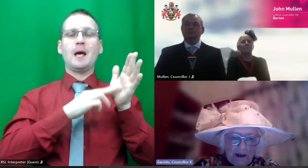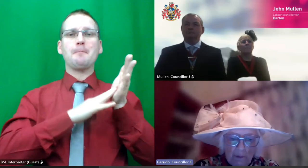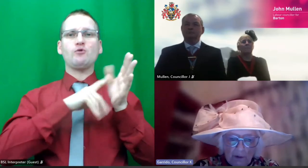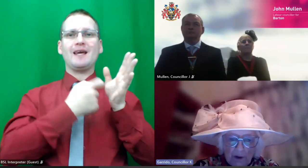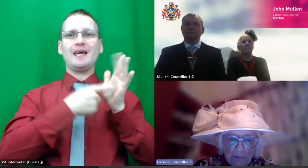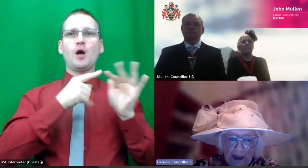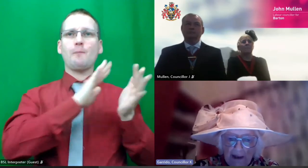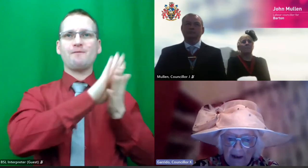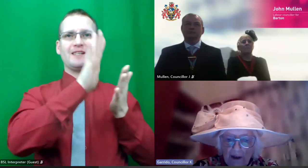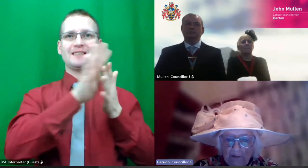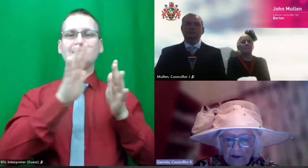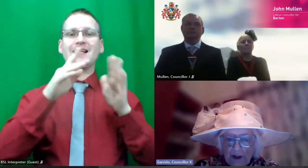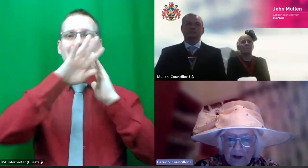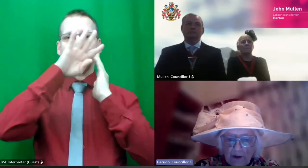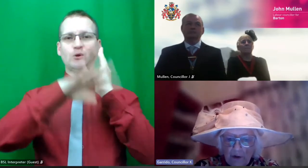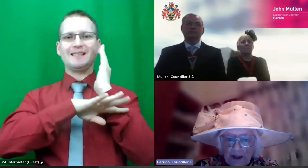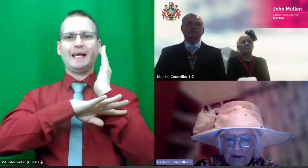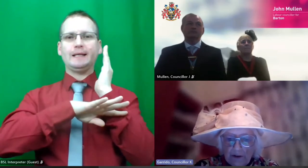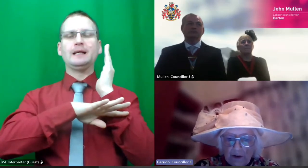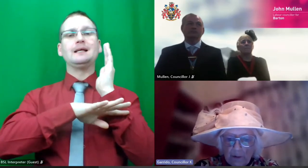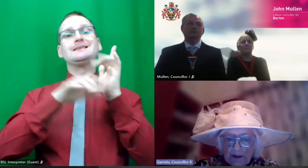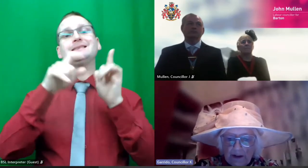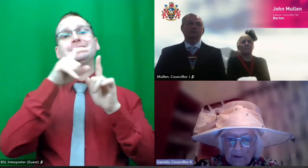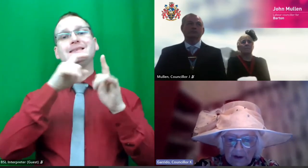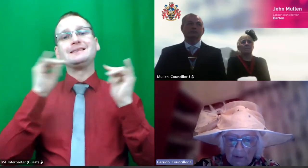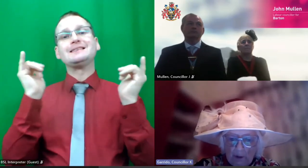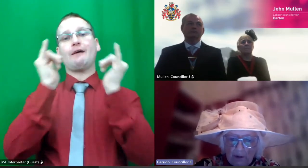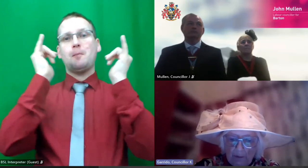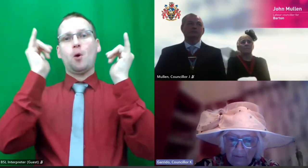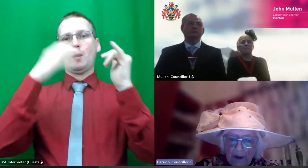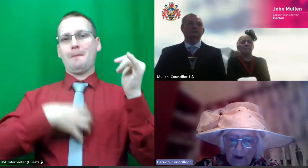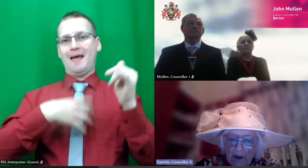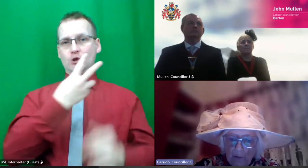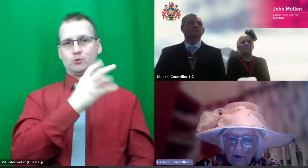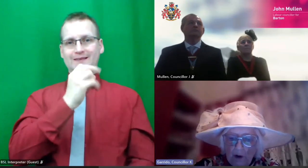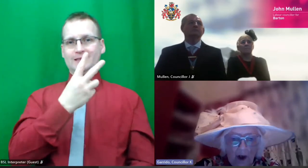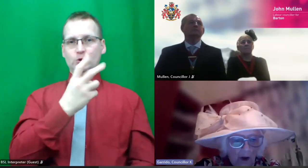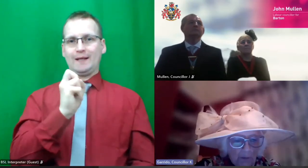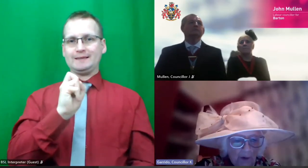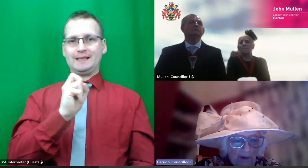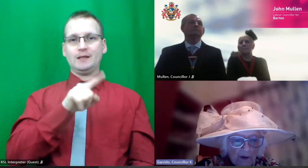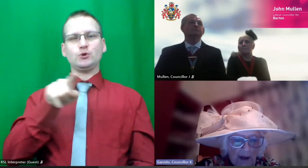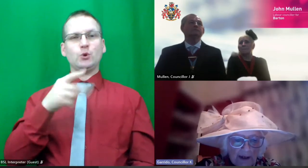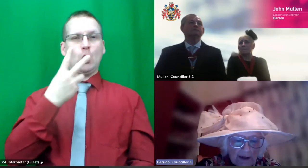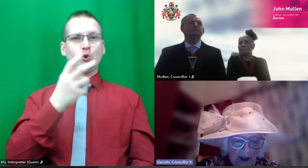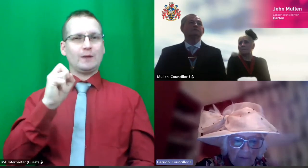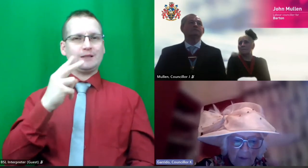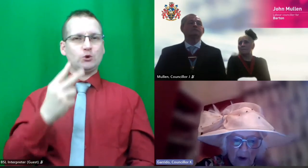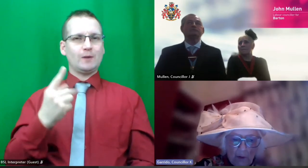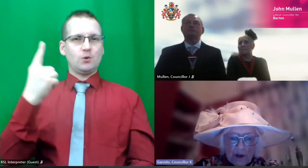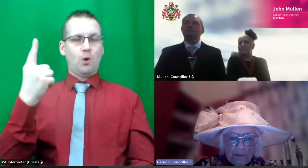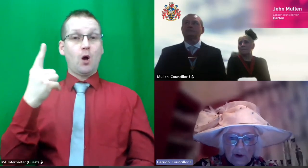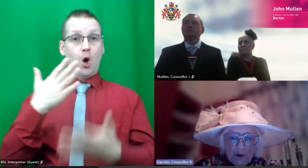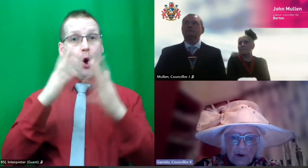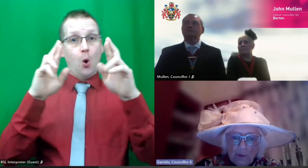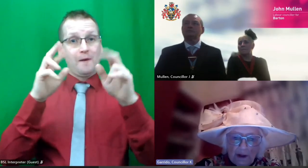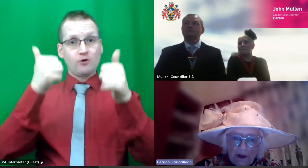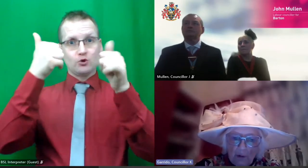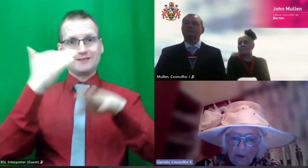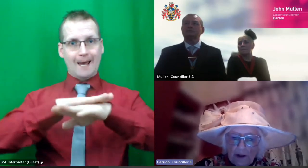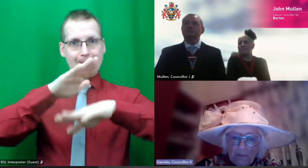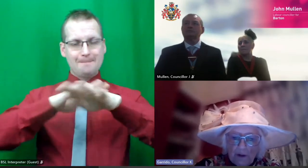Deputy Ceremonial Mayor for the years 2020-21. We all hope you have a great time, which I'm sure